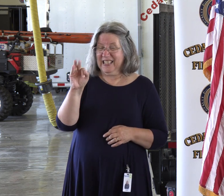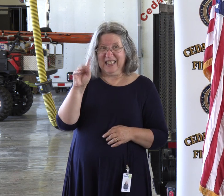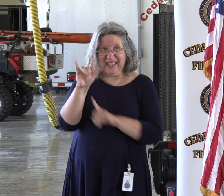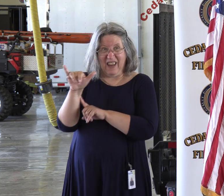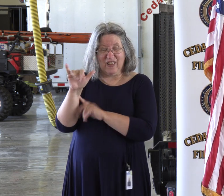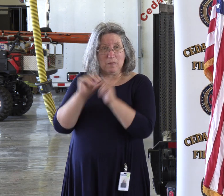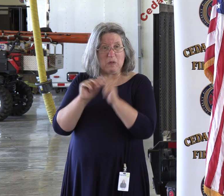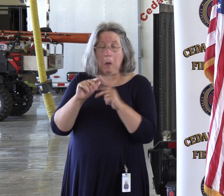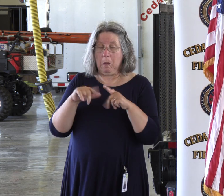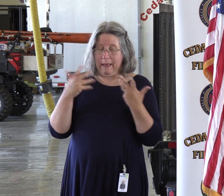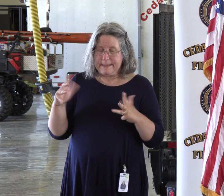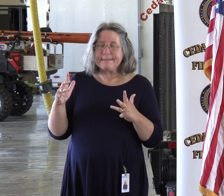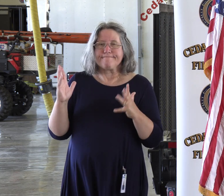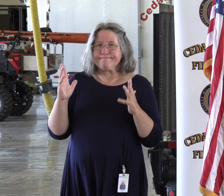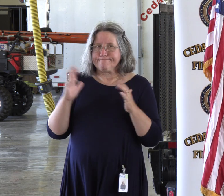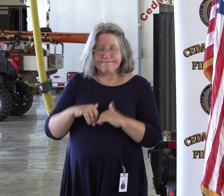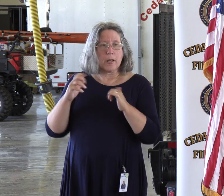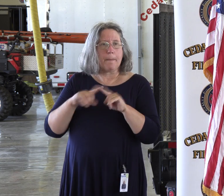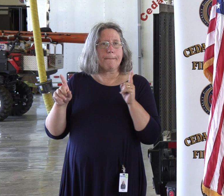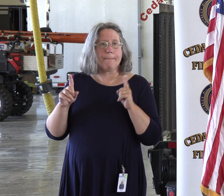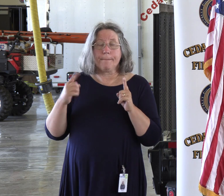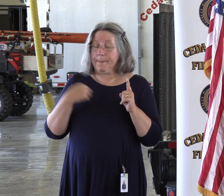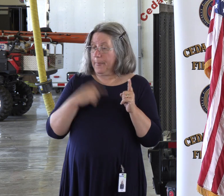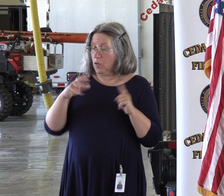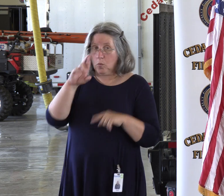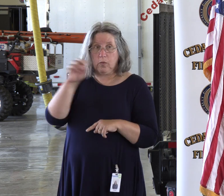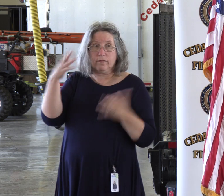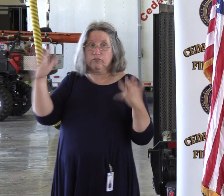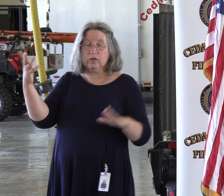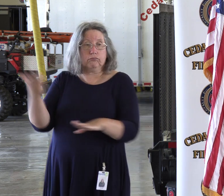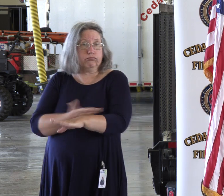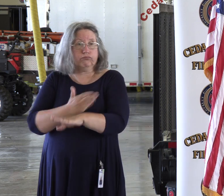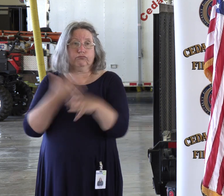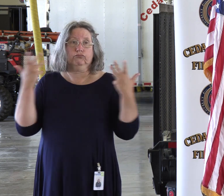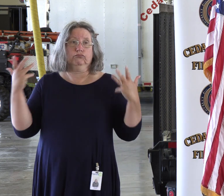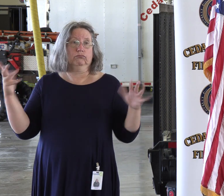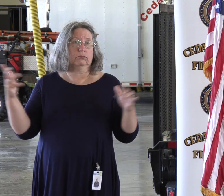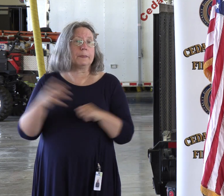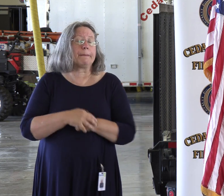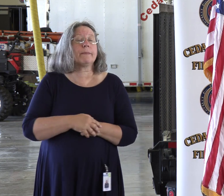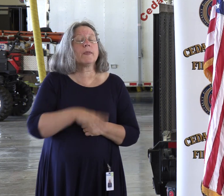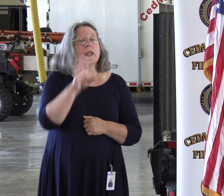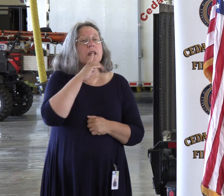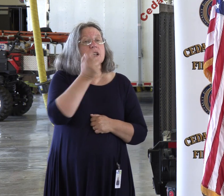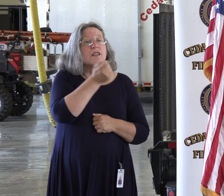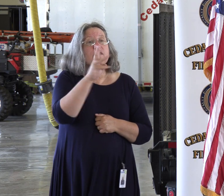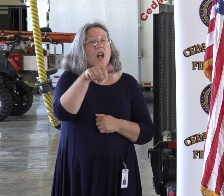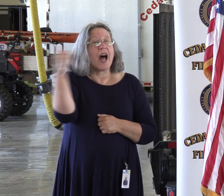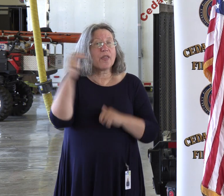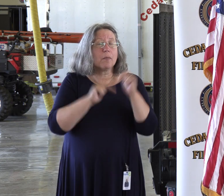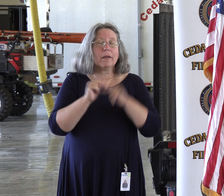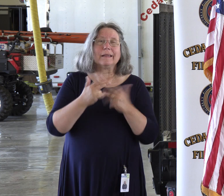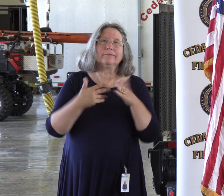yesterday, I'm happy to report that roof has been completely replaced. Several other buildings took roof damage,